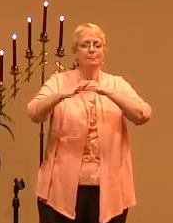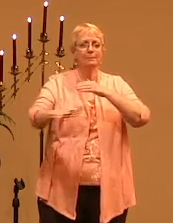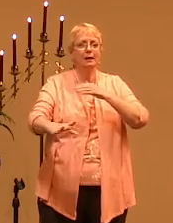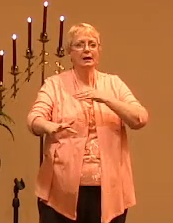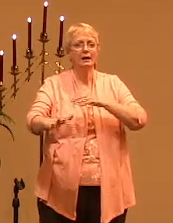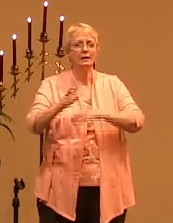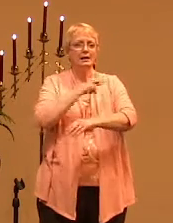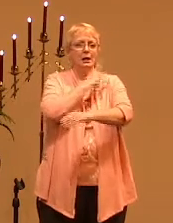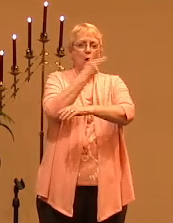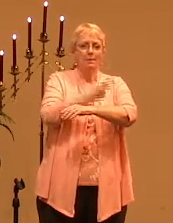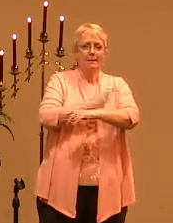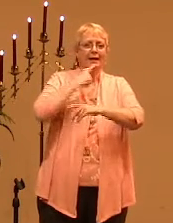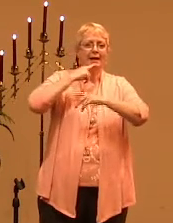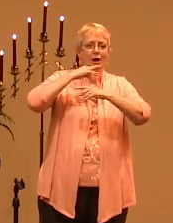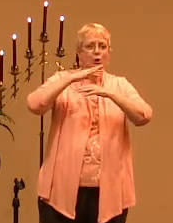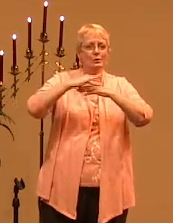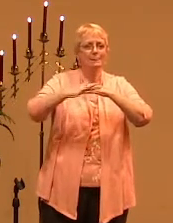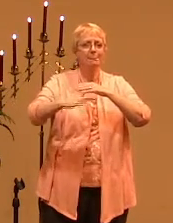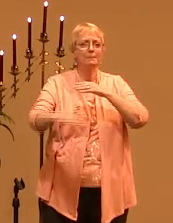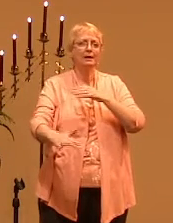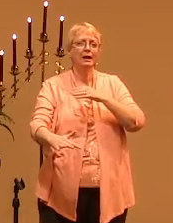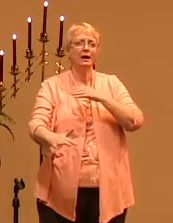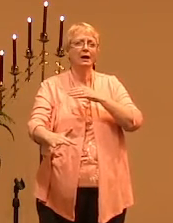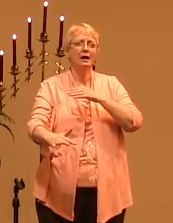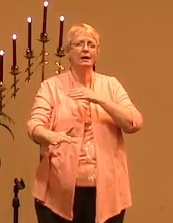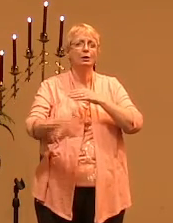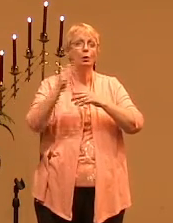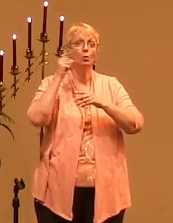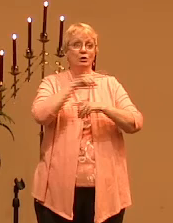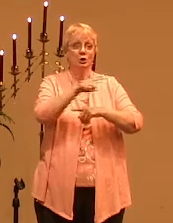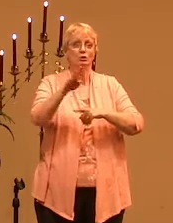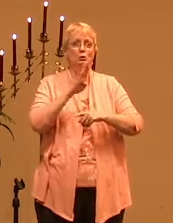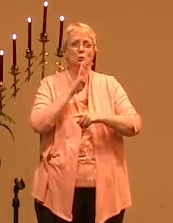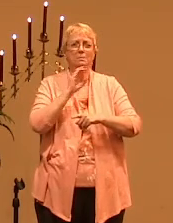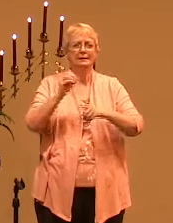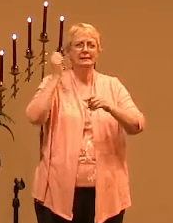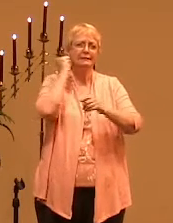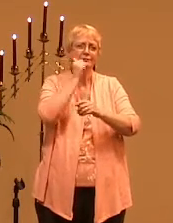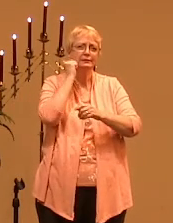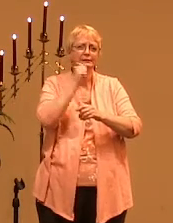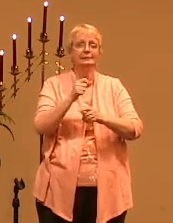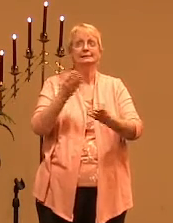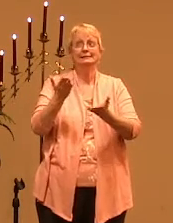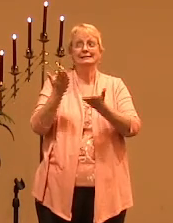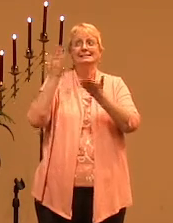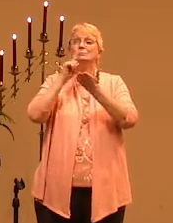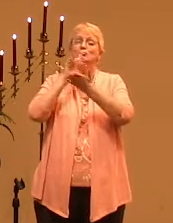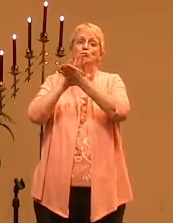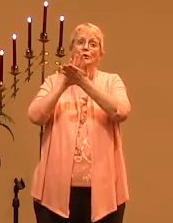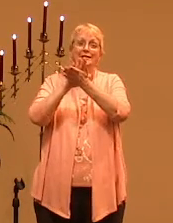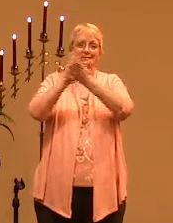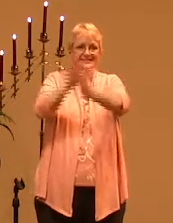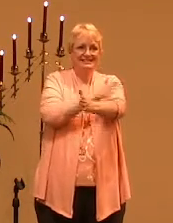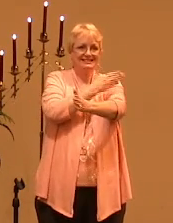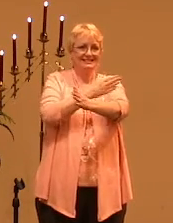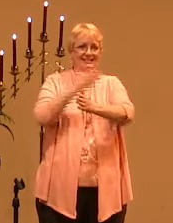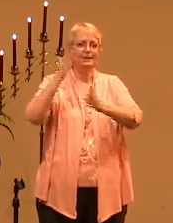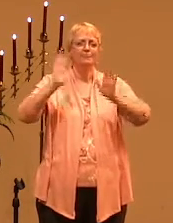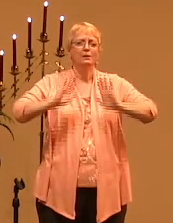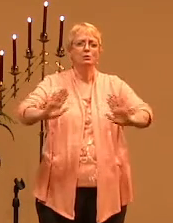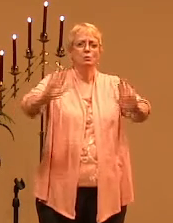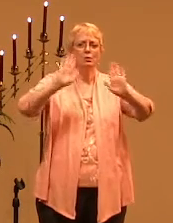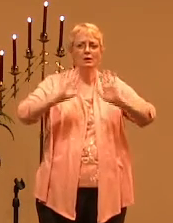in the blood, power in the blood. Would you live daily his praises to